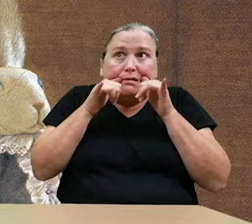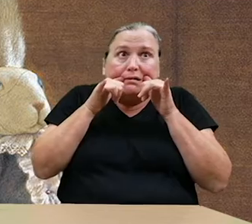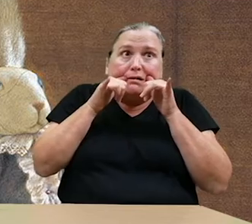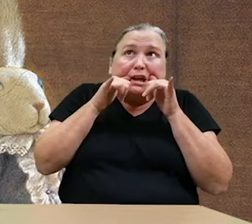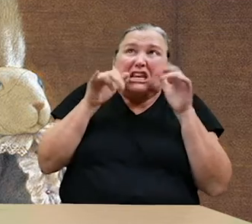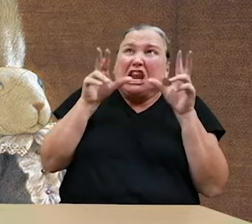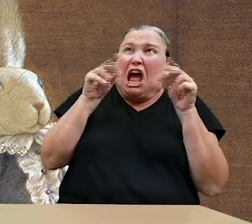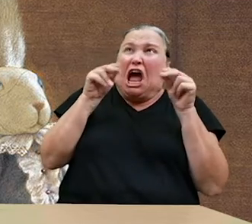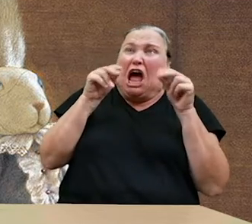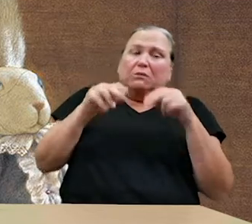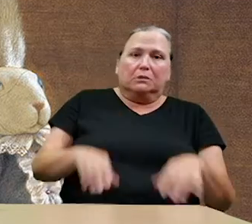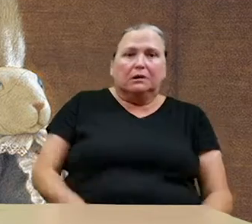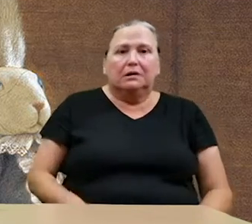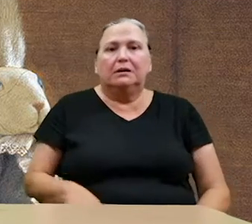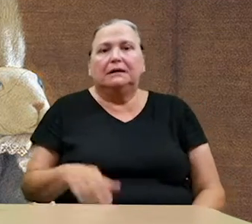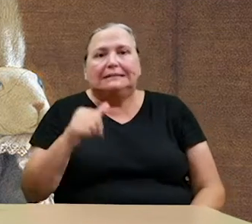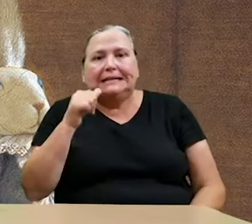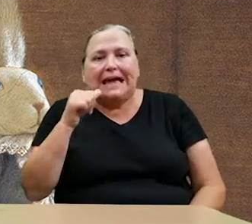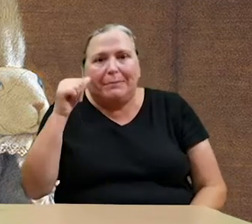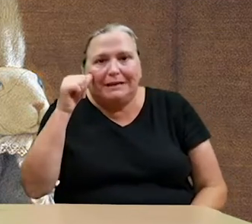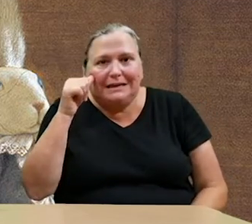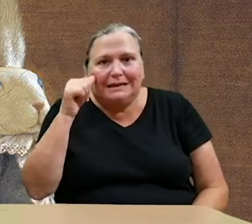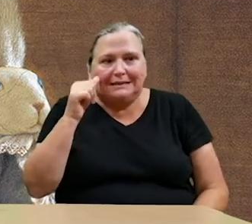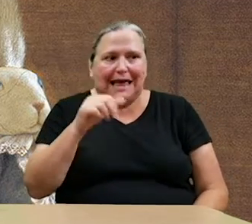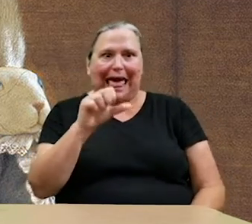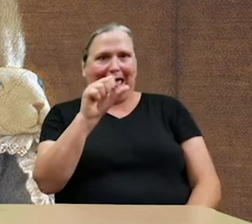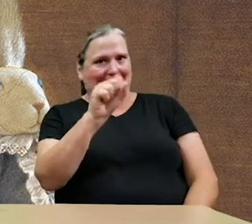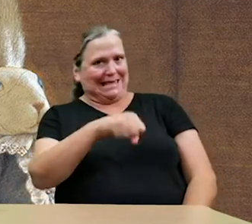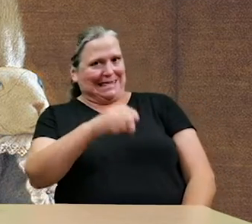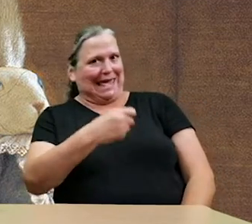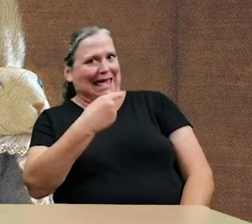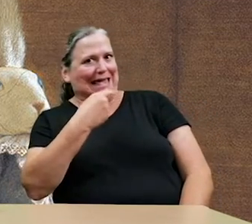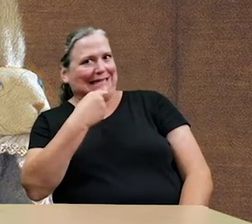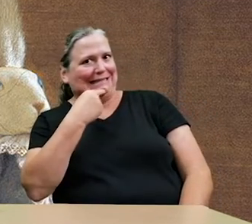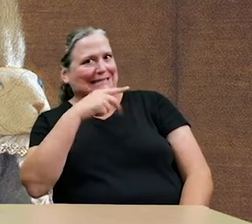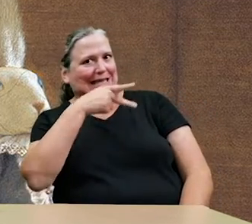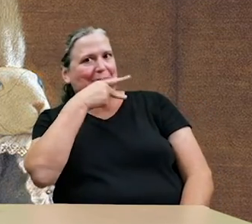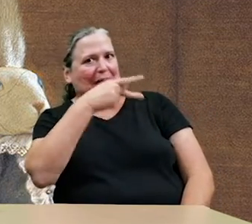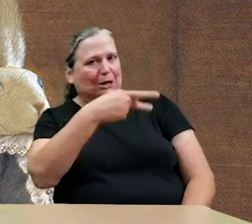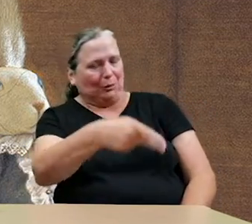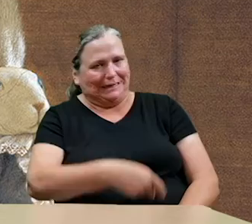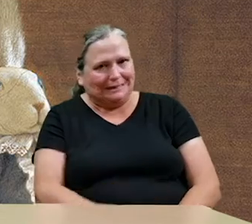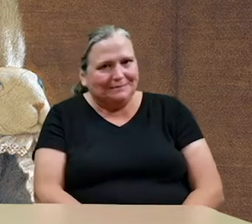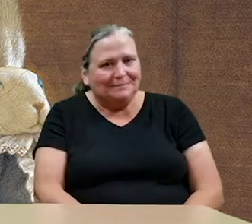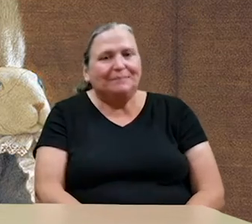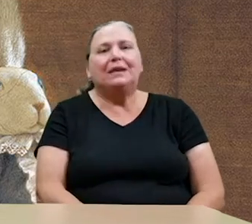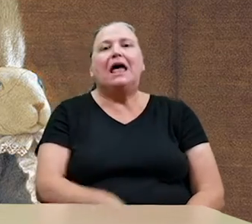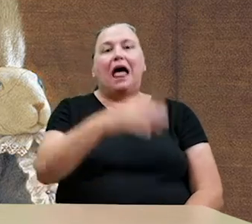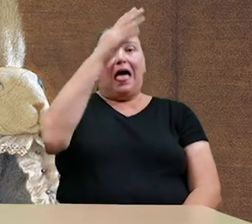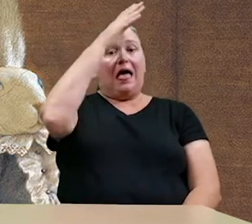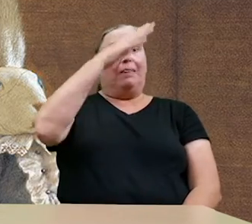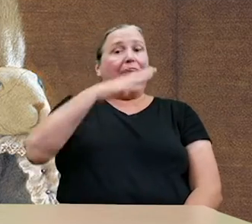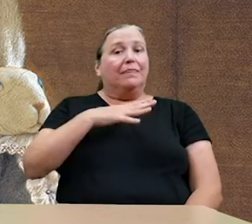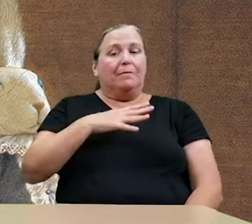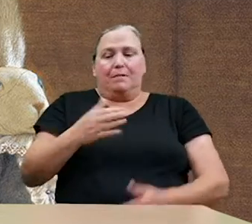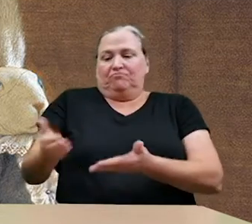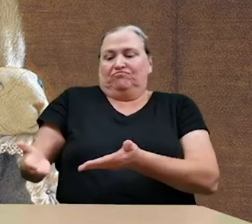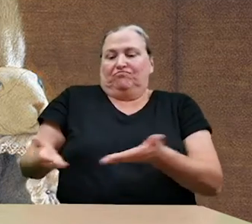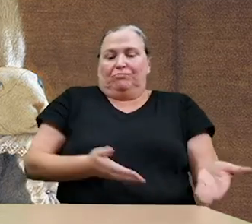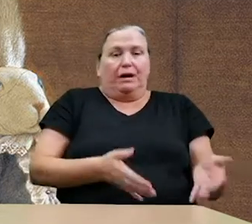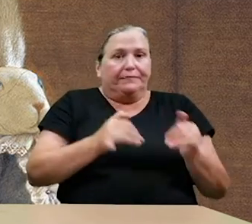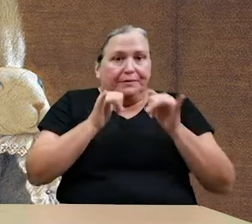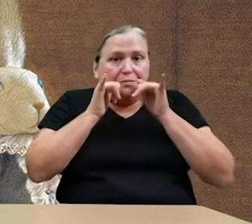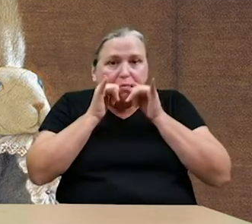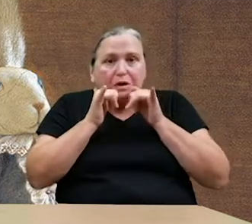No, said Abilene. Yes, said Pellegrina. The men took the warthog back